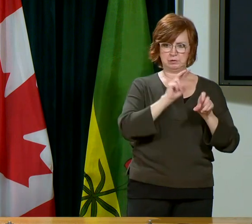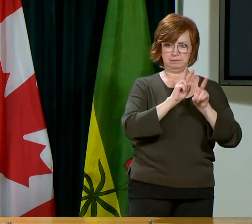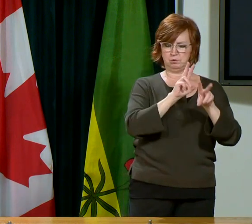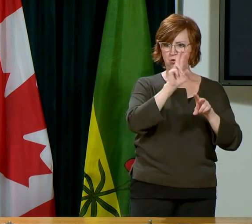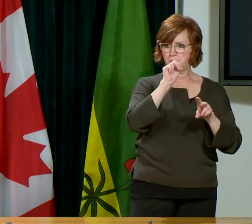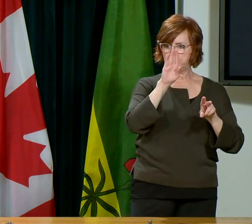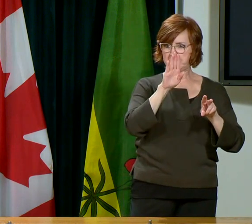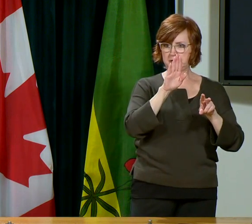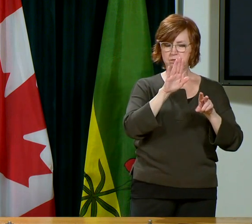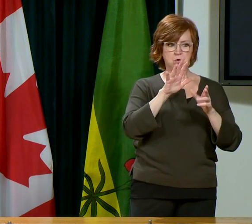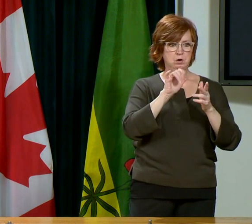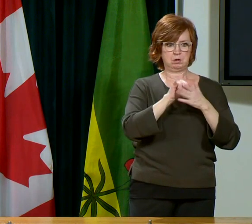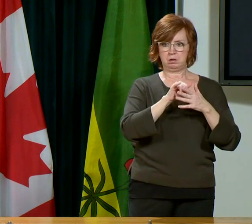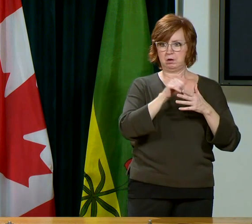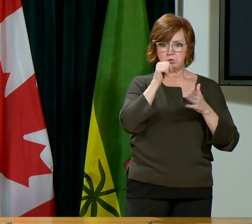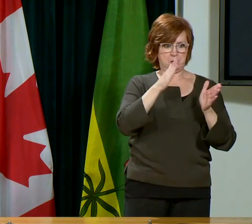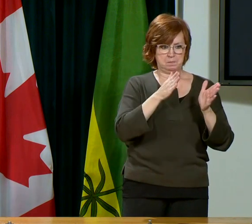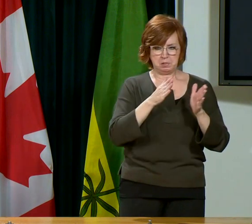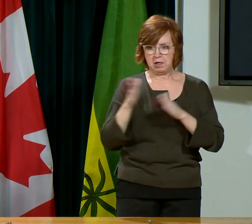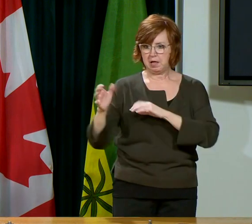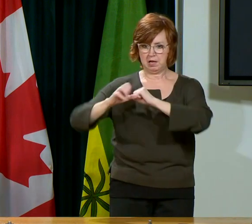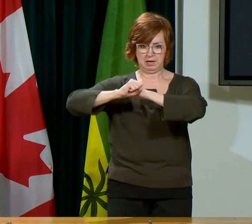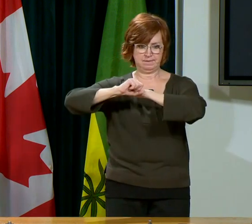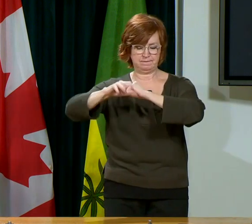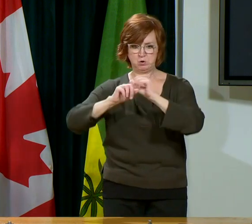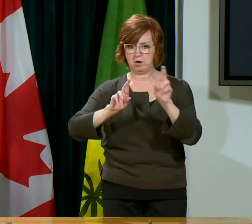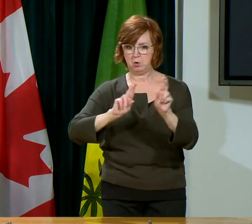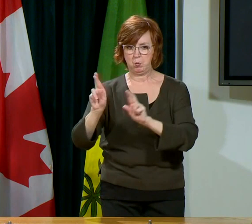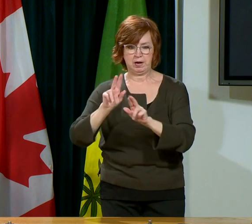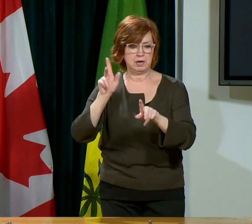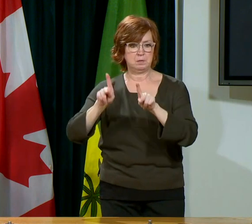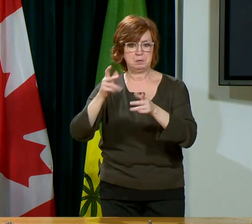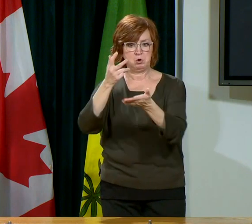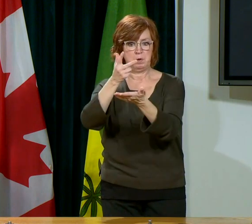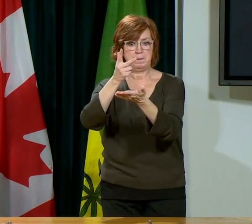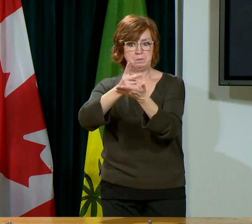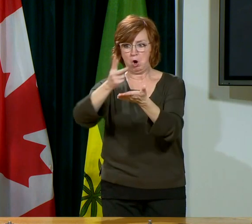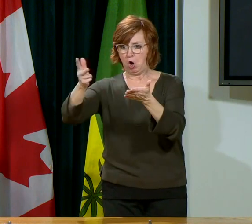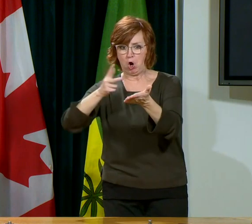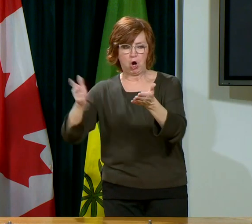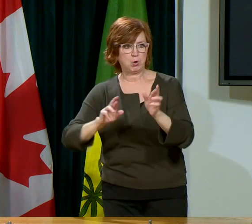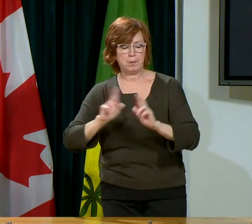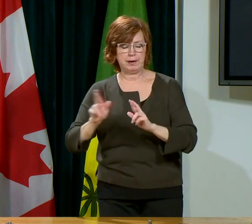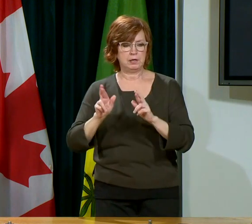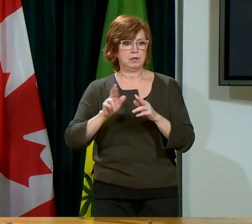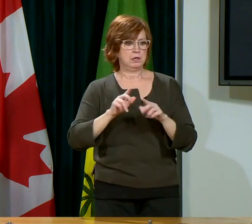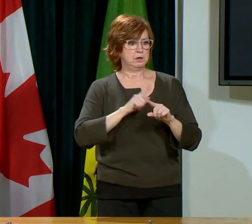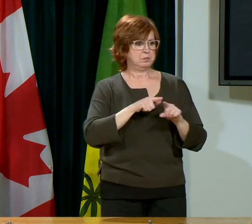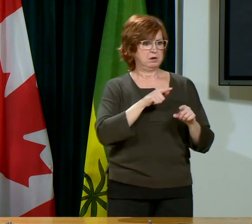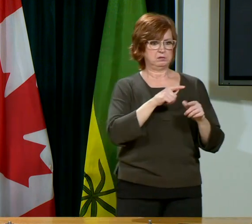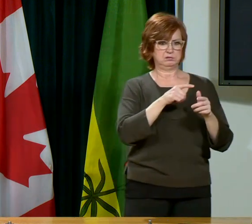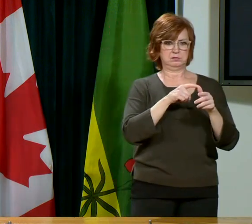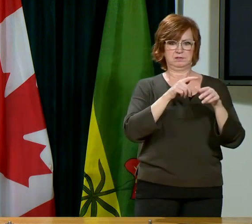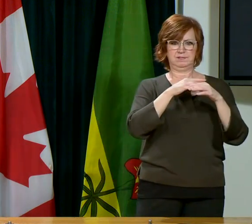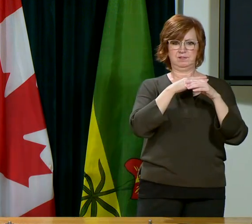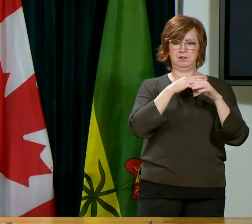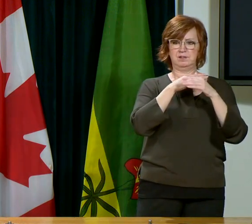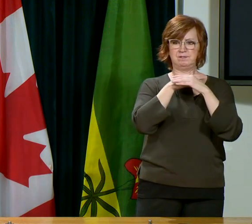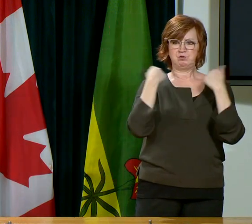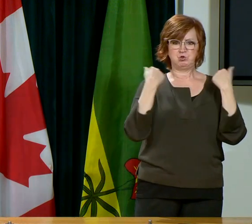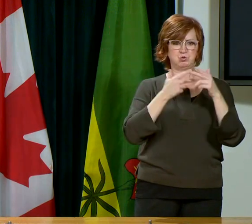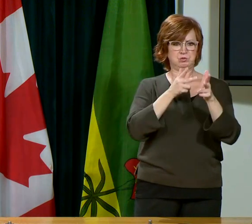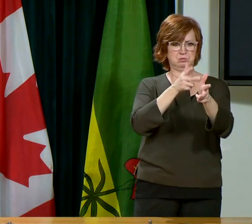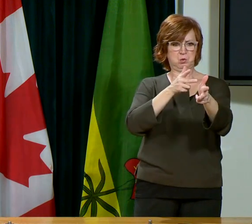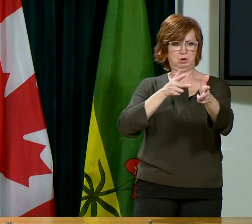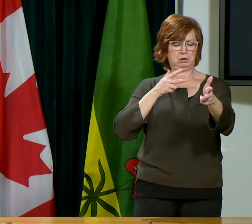we received public concerns about. Are people in Saskatchewan, though, to be clear, because this is going to cause some confusion in people's mind, are people